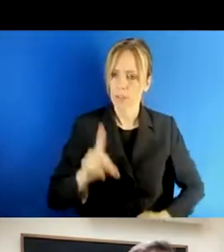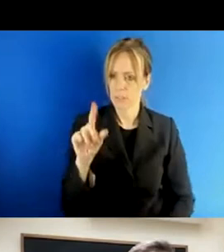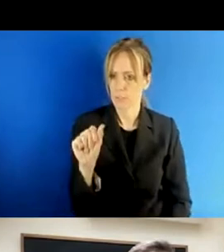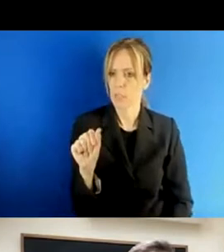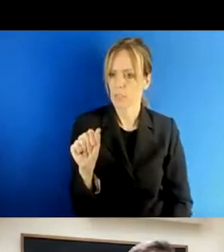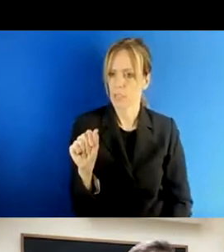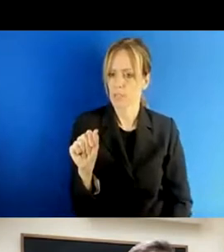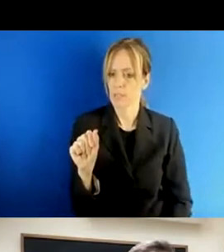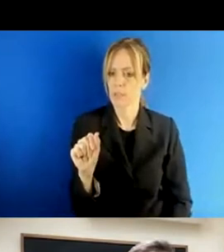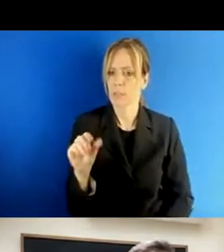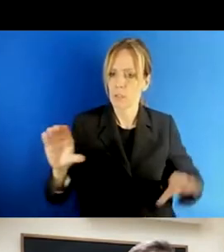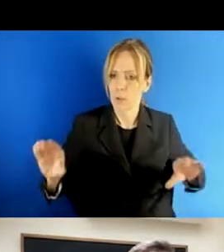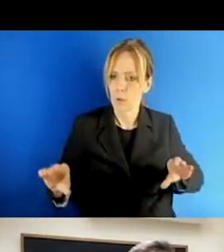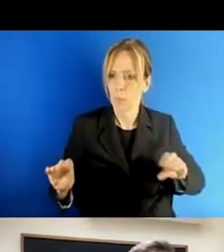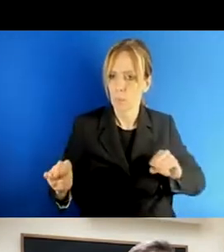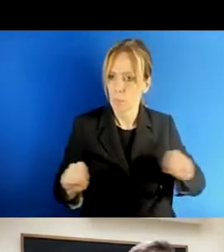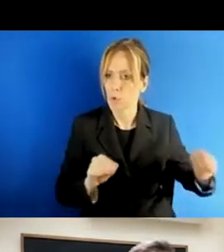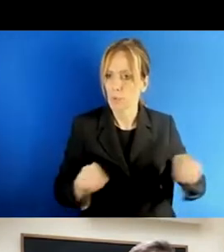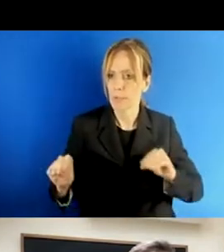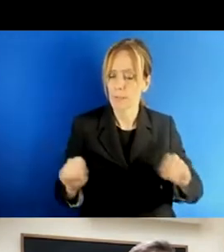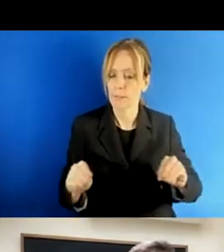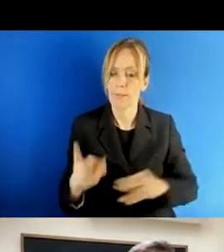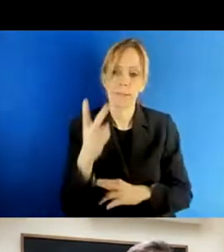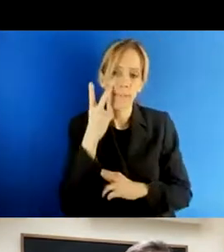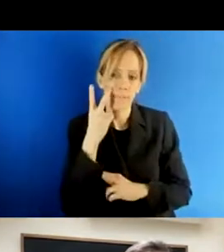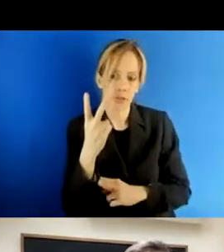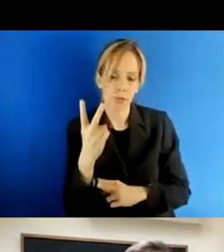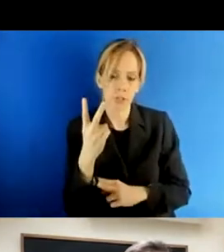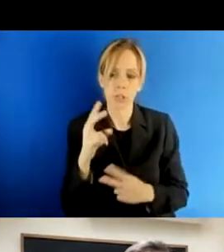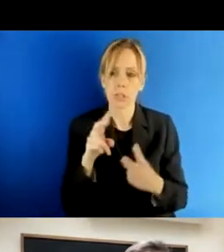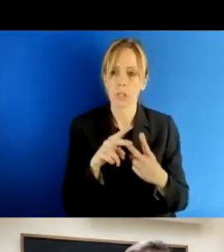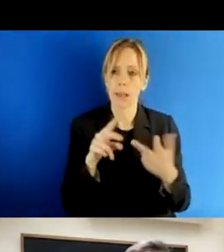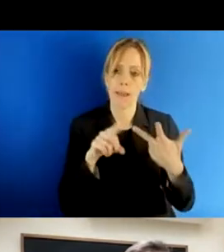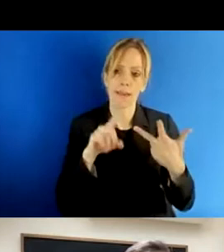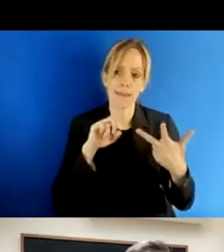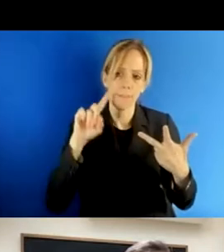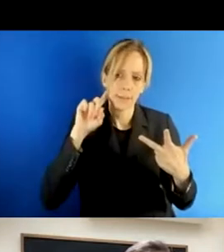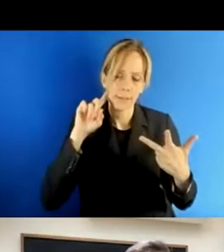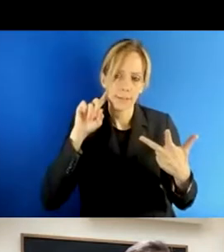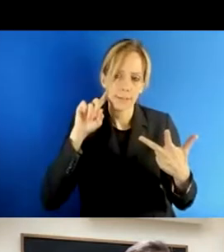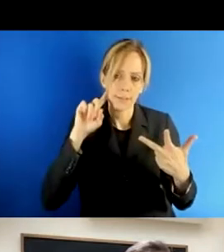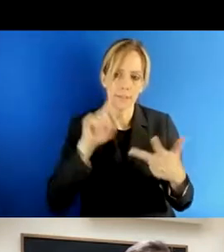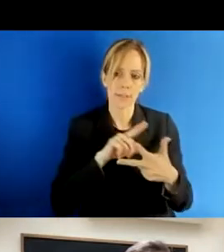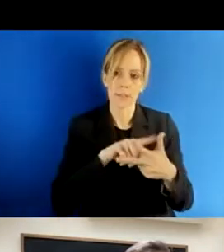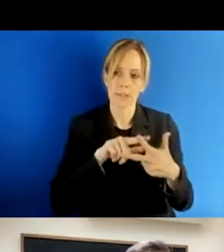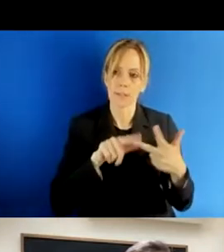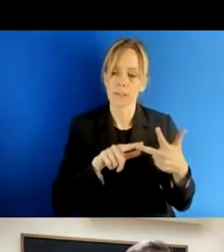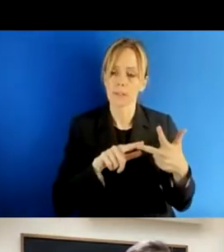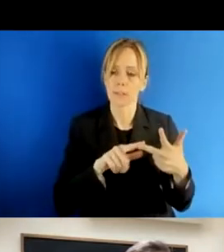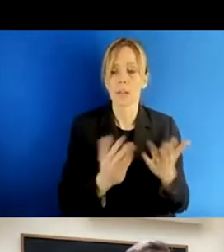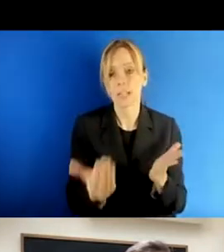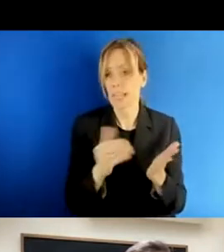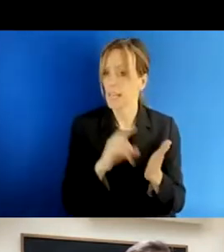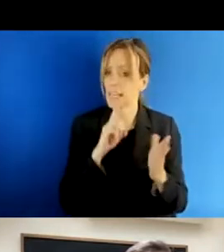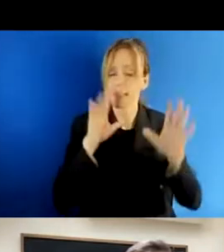mobility and vision and deafness. And again, it's